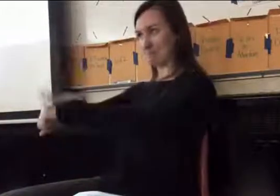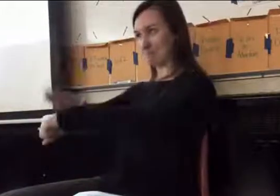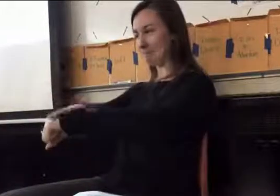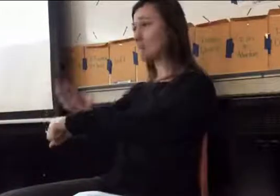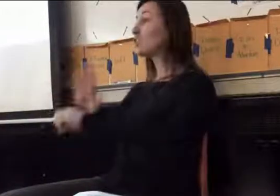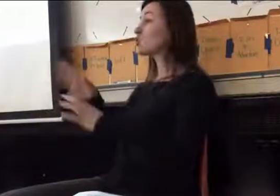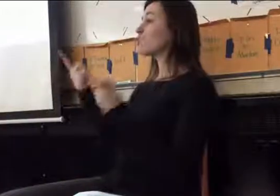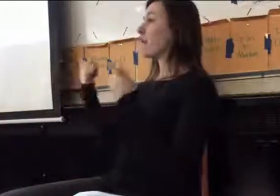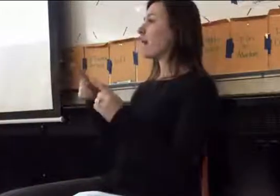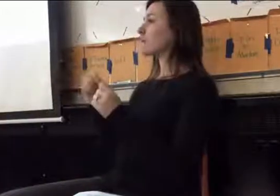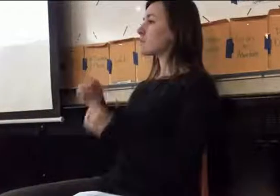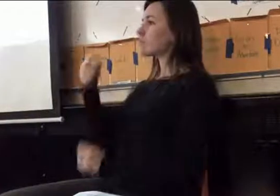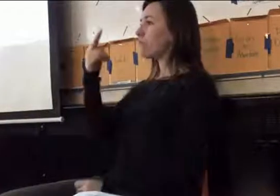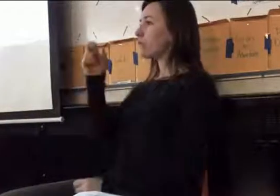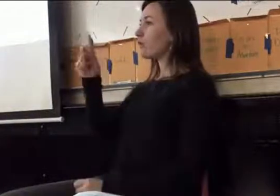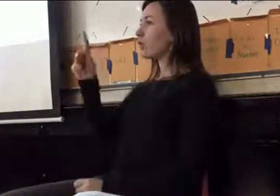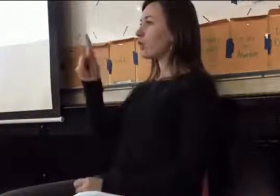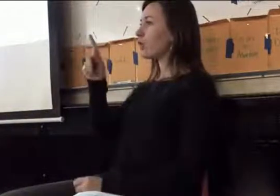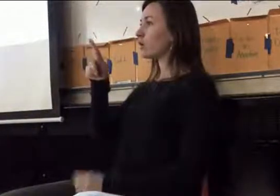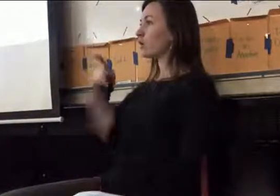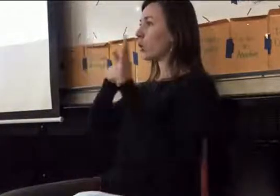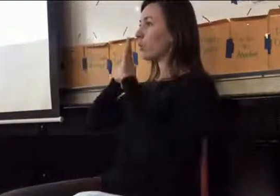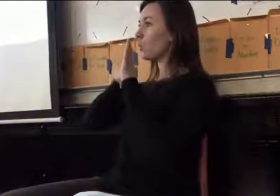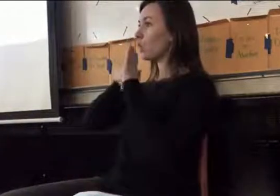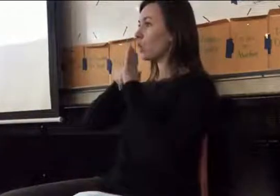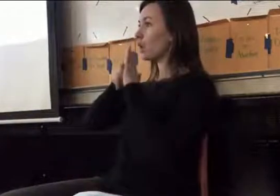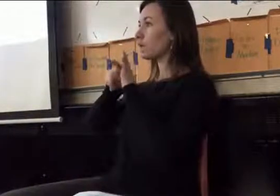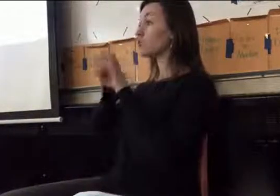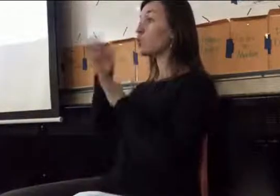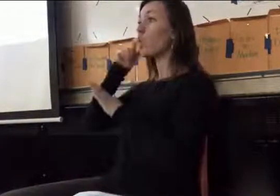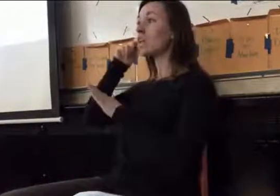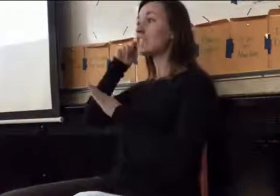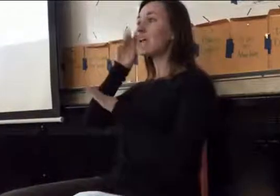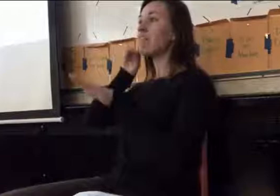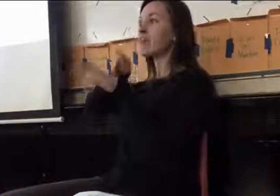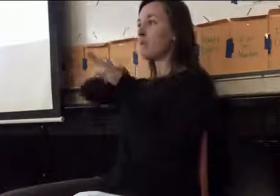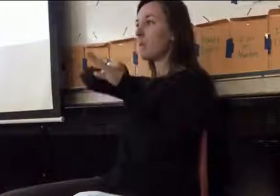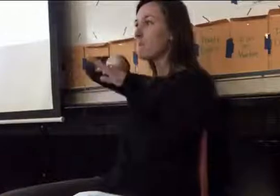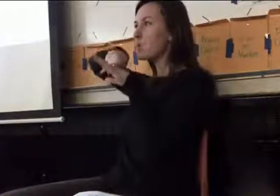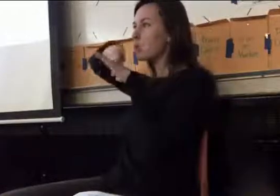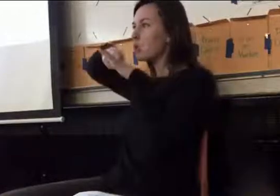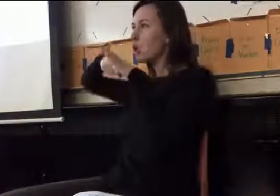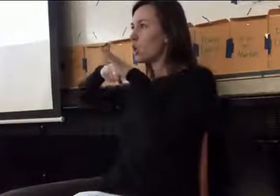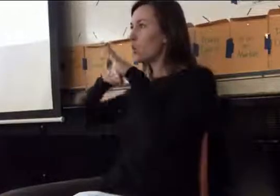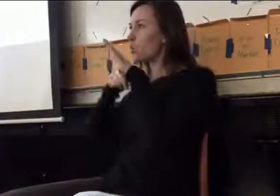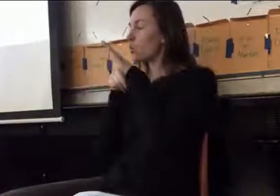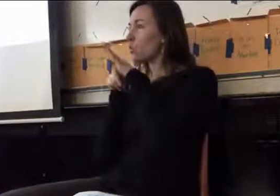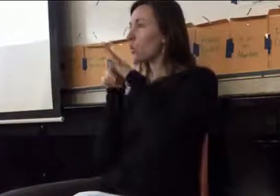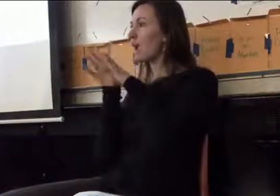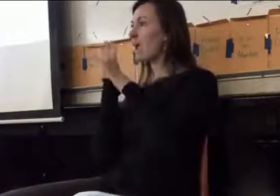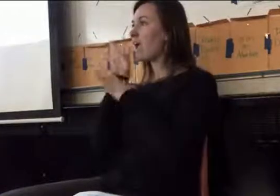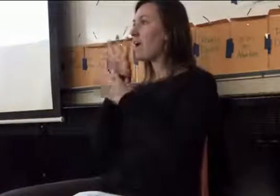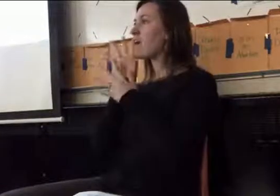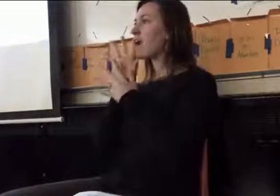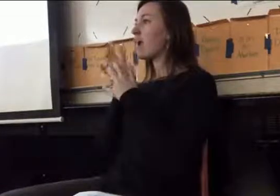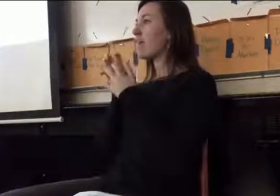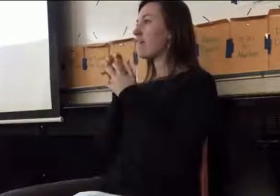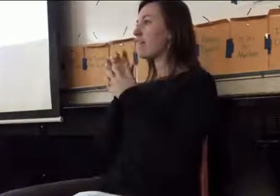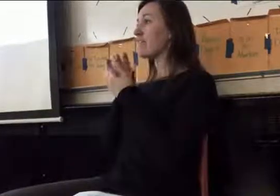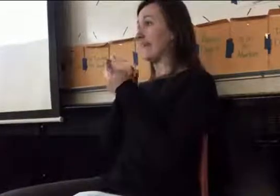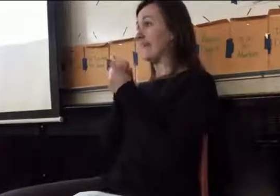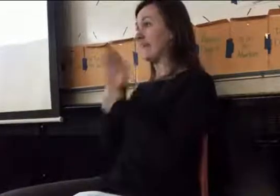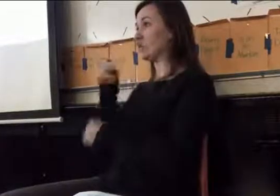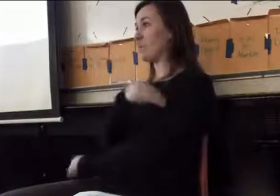with hookworms is they burrow underneath your skin, and they eat off of your flesh and your muscle. Well,